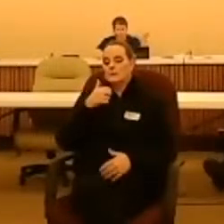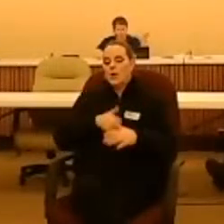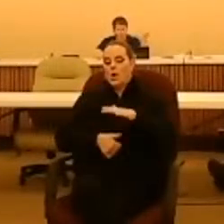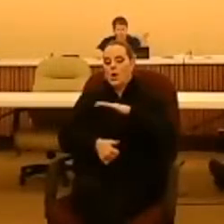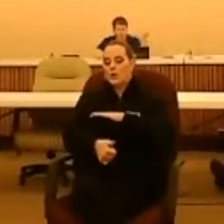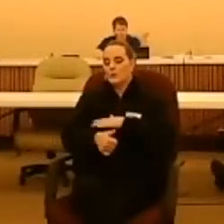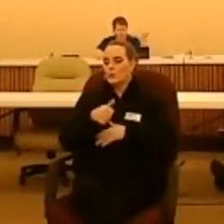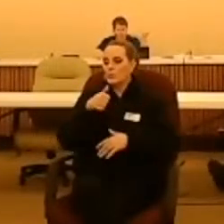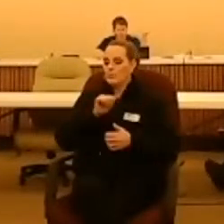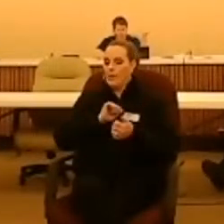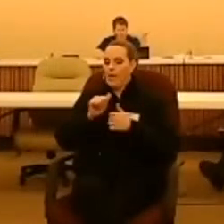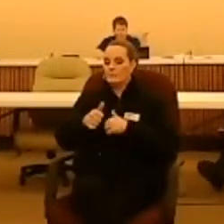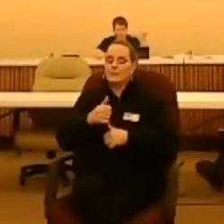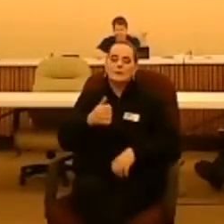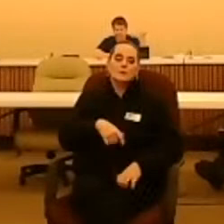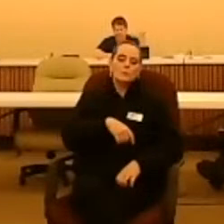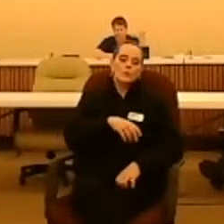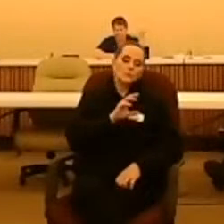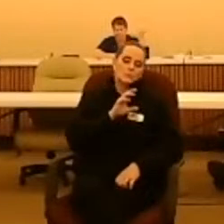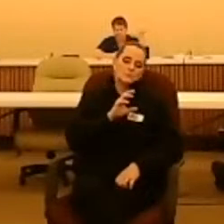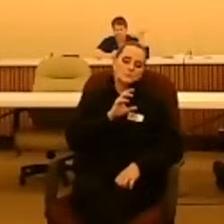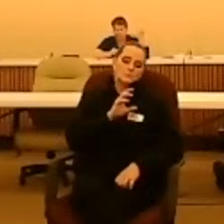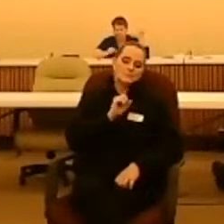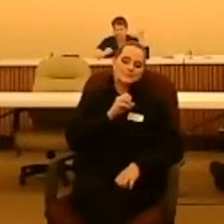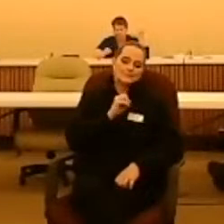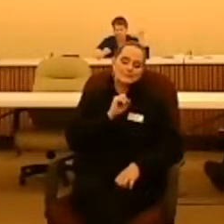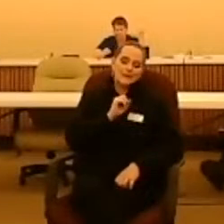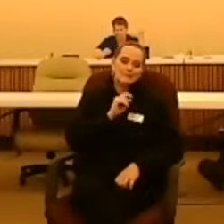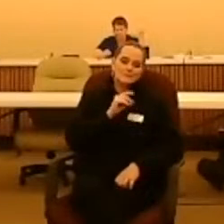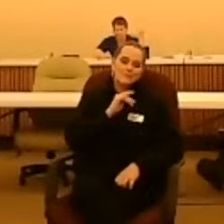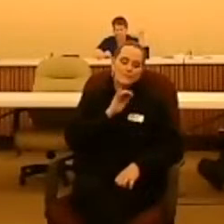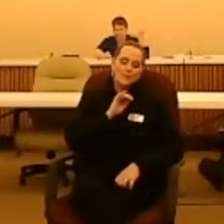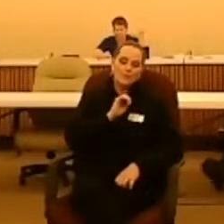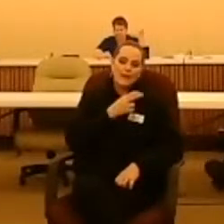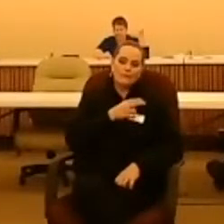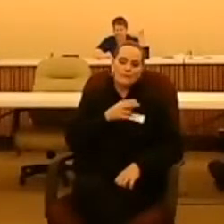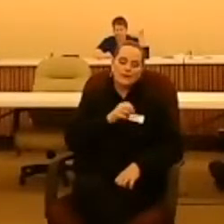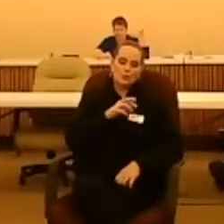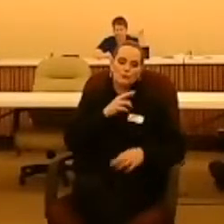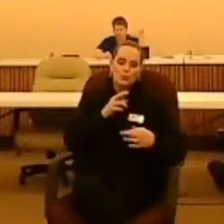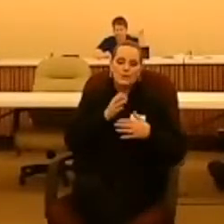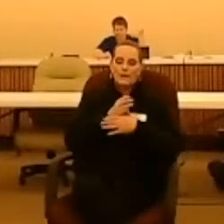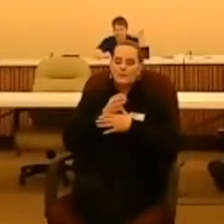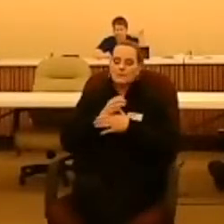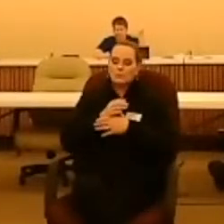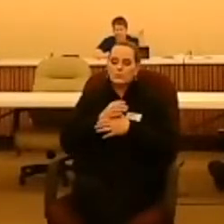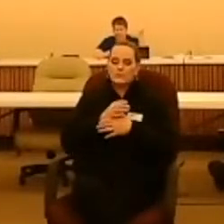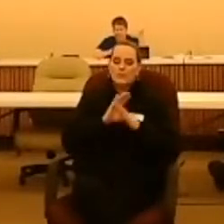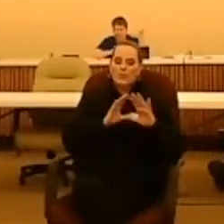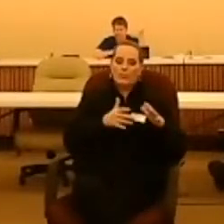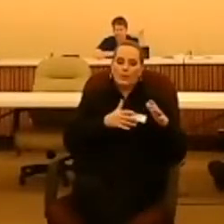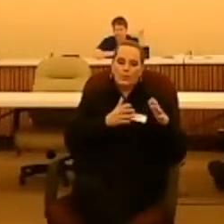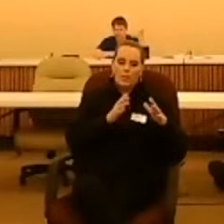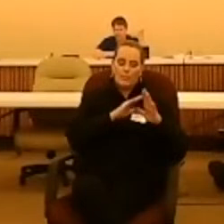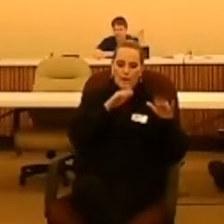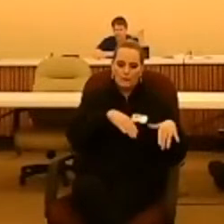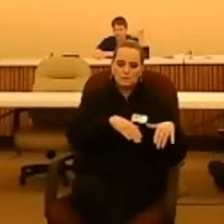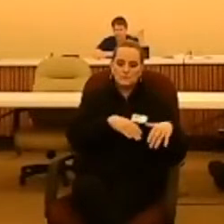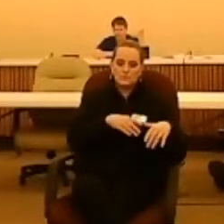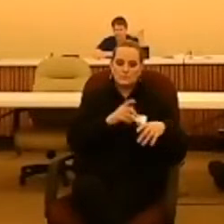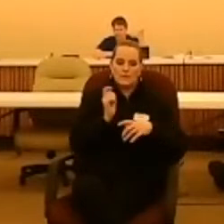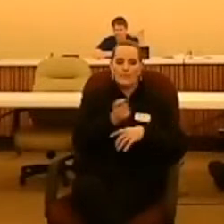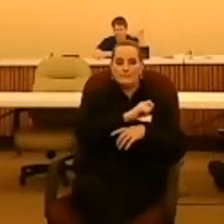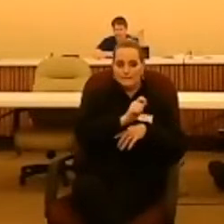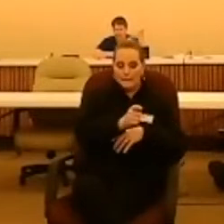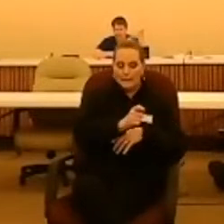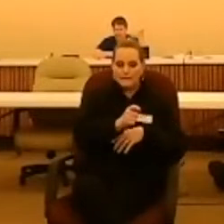One was under Scottsville West Henrietta Road between the clubhouse area where the tennis courts are and